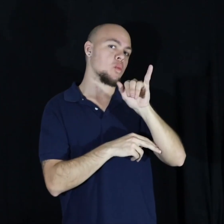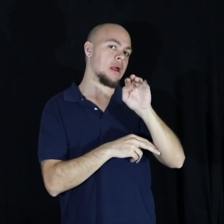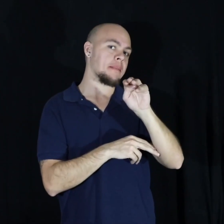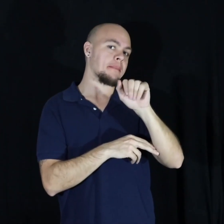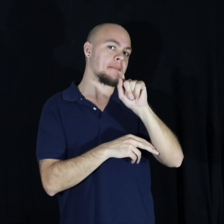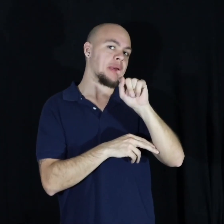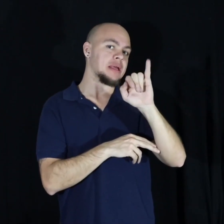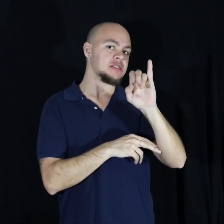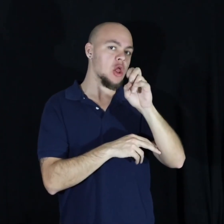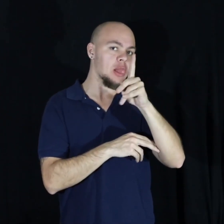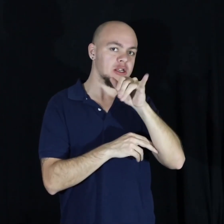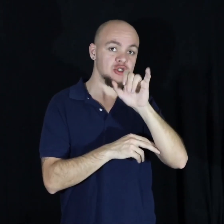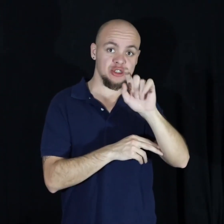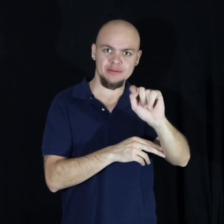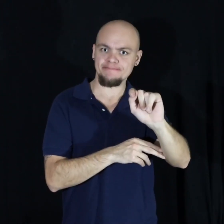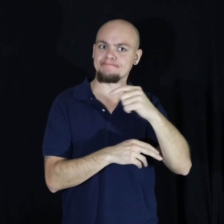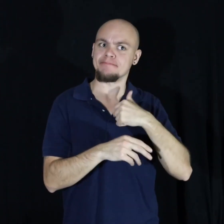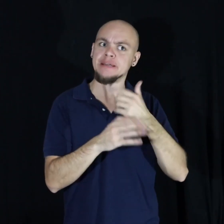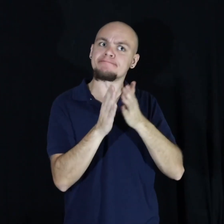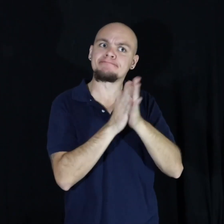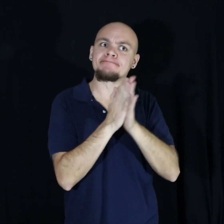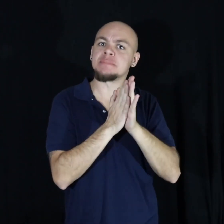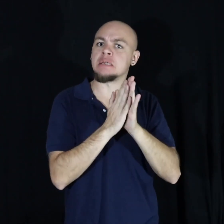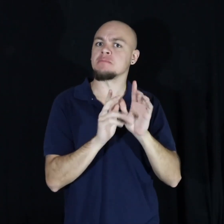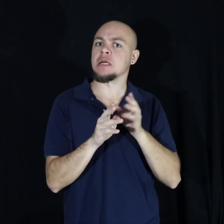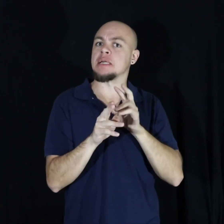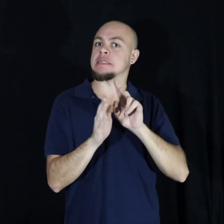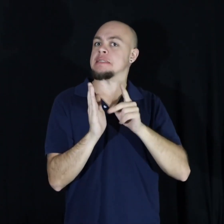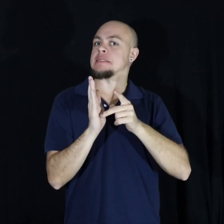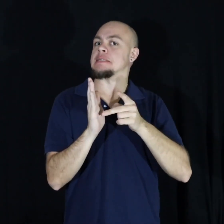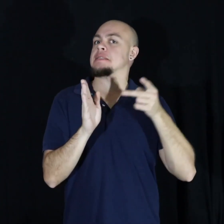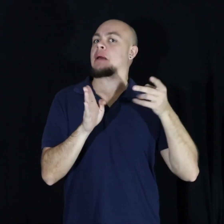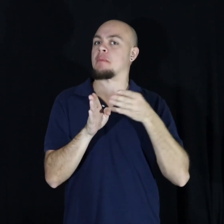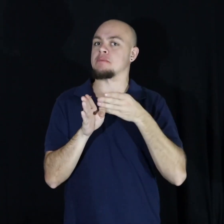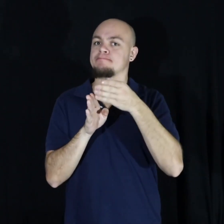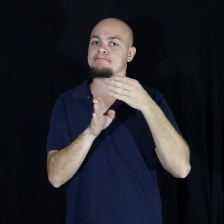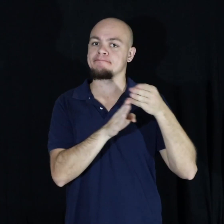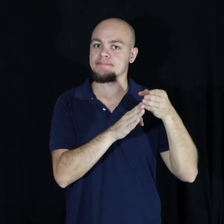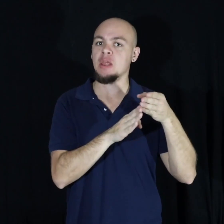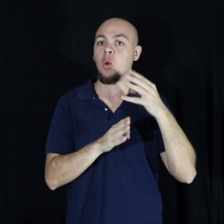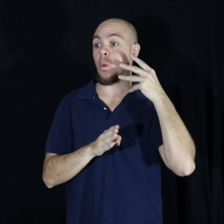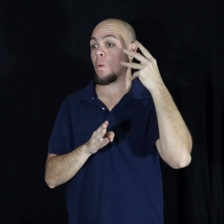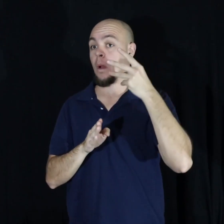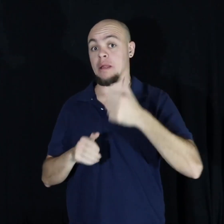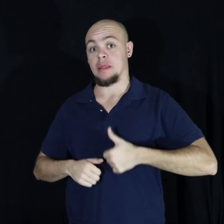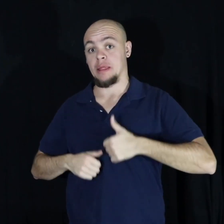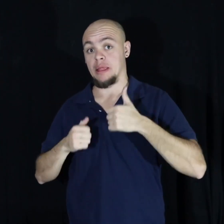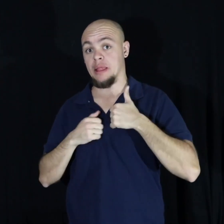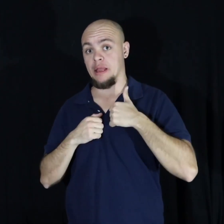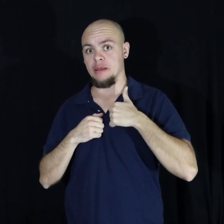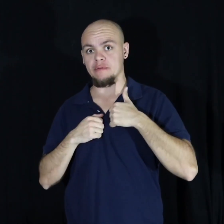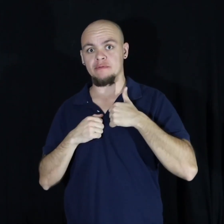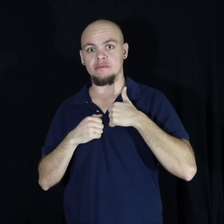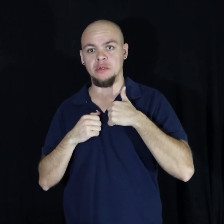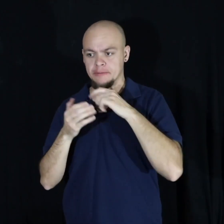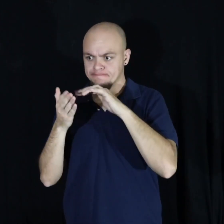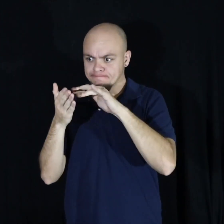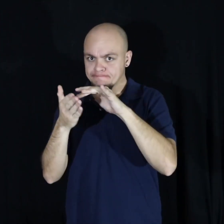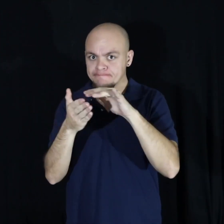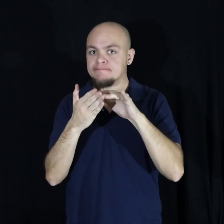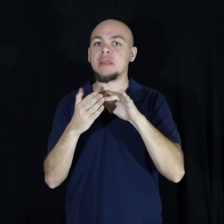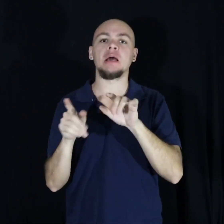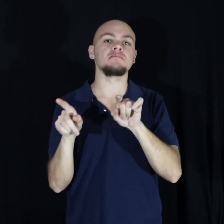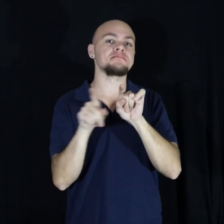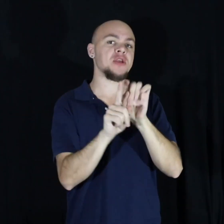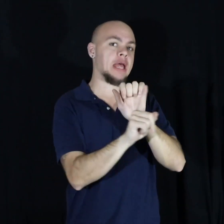I went to college where I decided to double major in wildlife biology and anthropology. I was lucky enough to begin